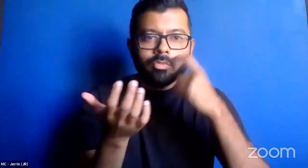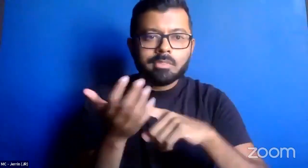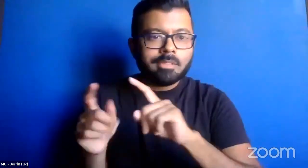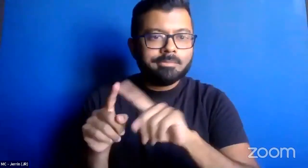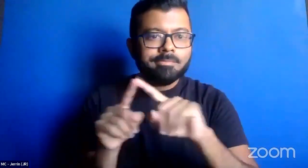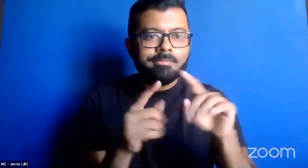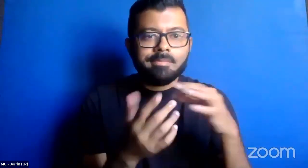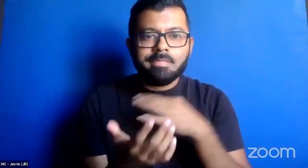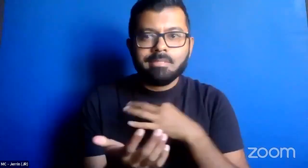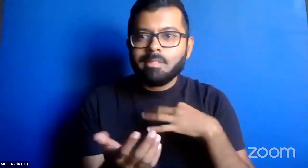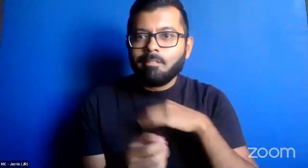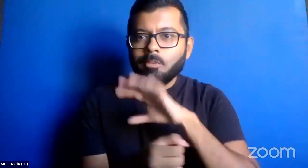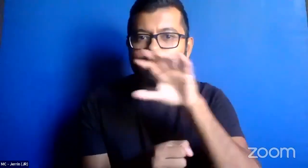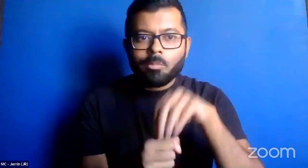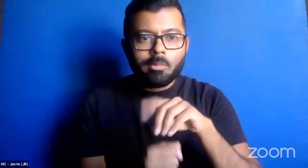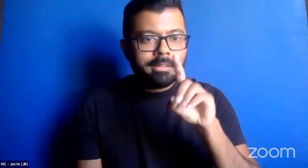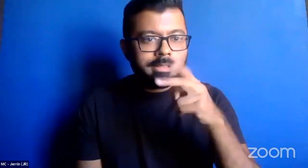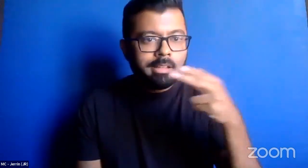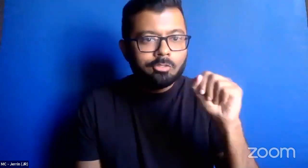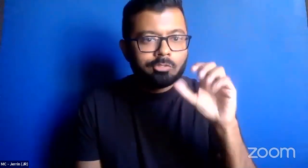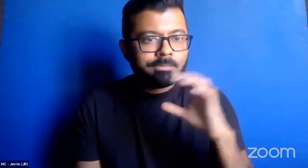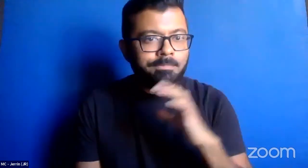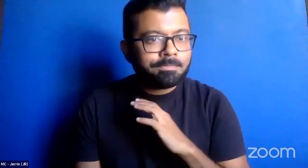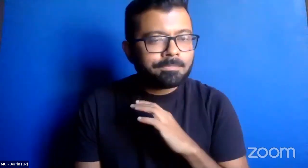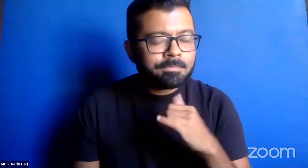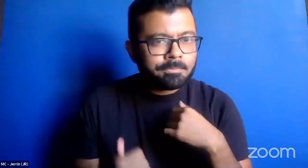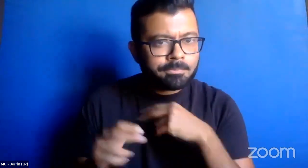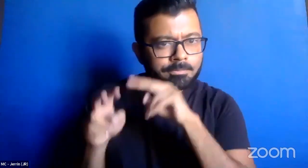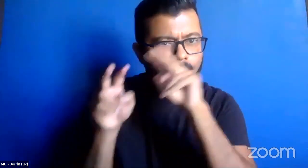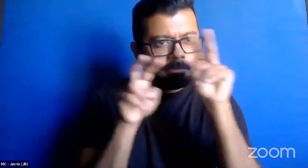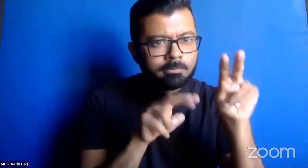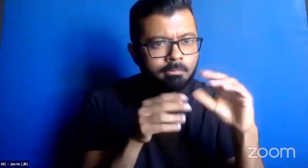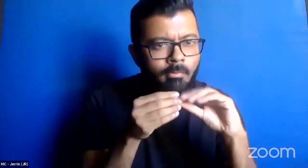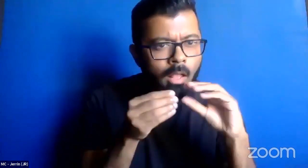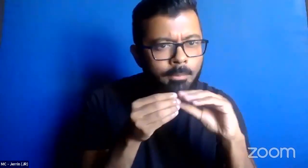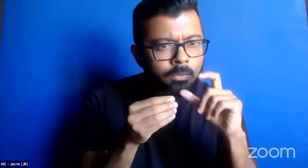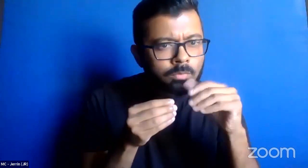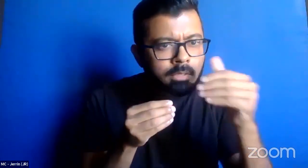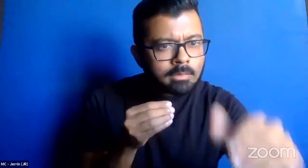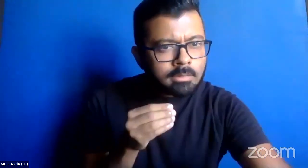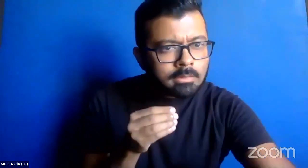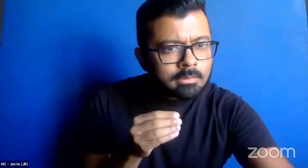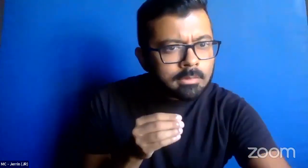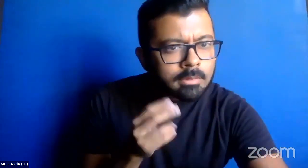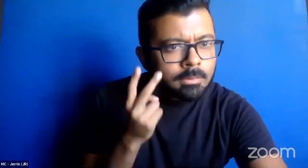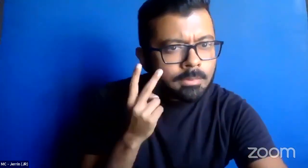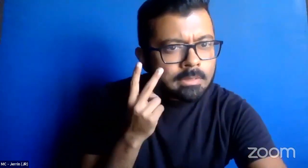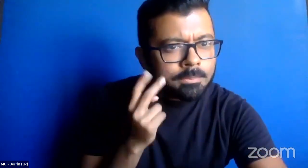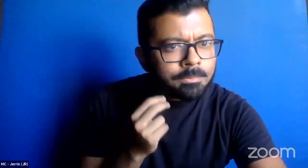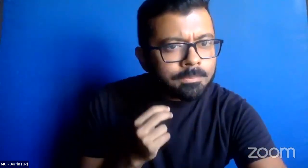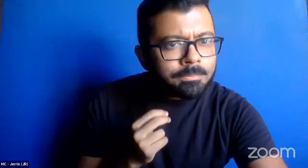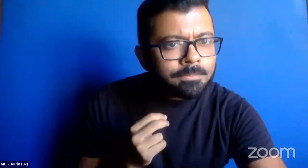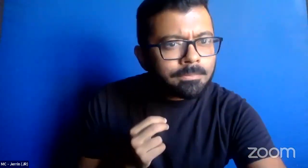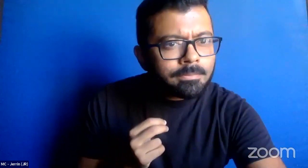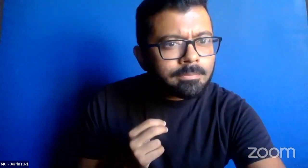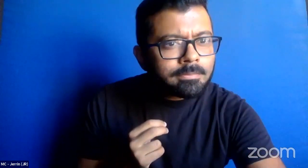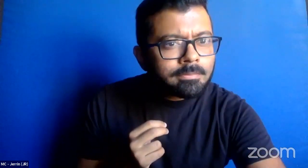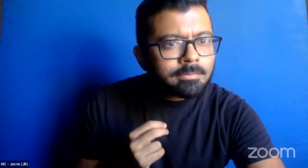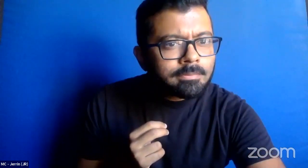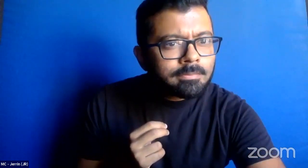That's a nice opportunity to recognize the individual staff members who work for DHHSC. Let me check to see who is next to